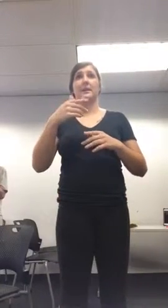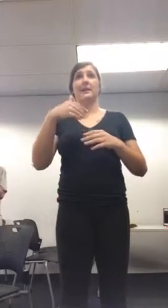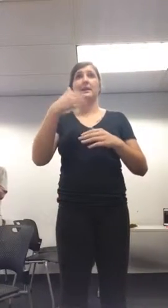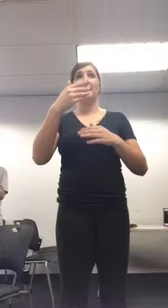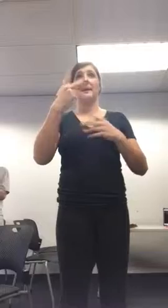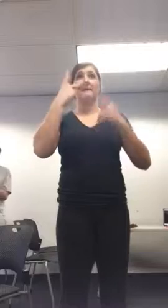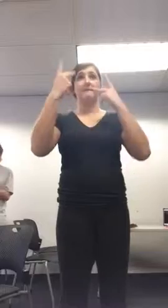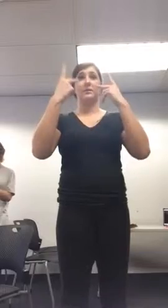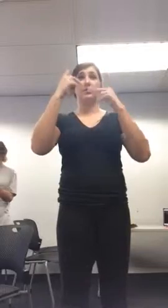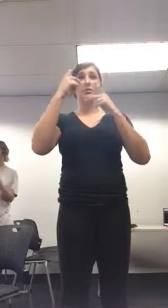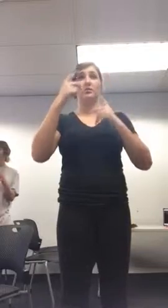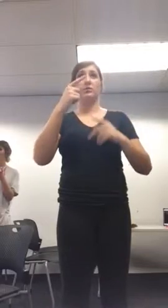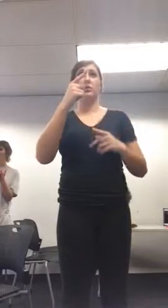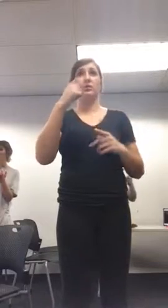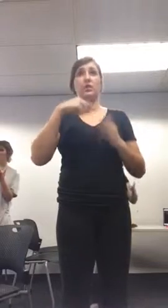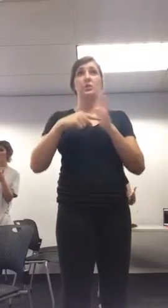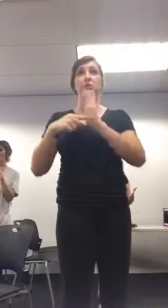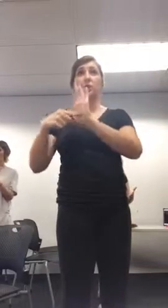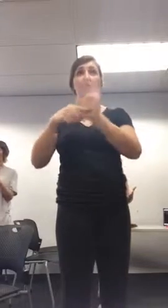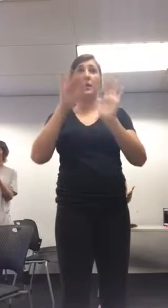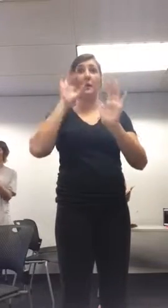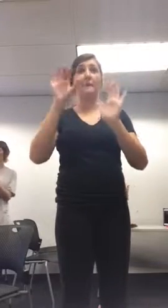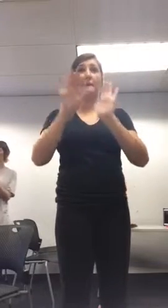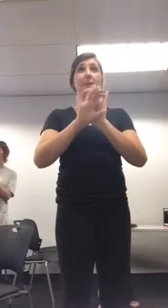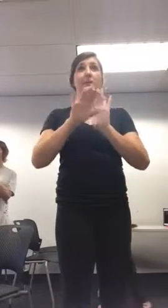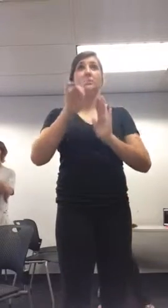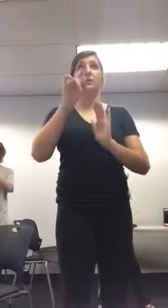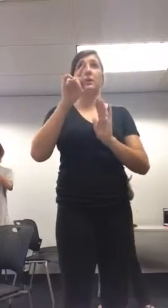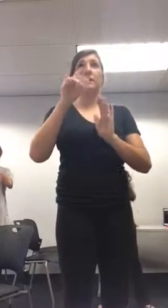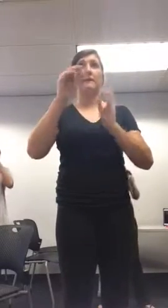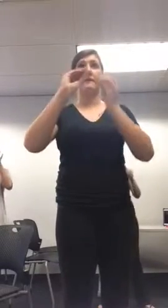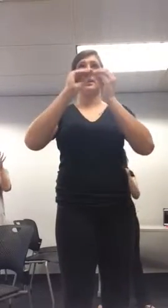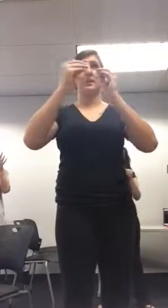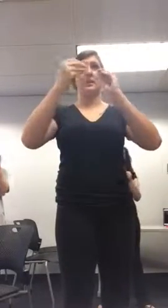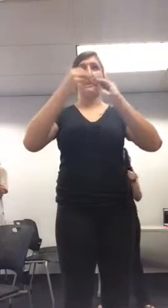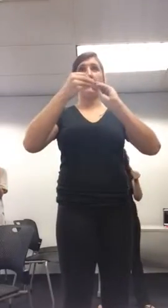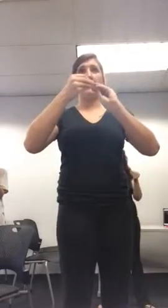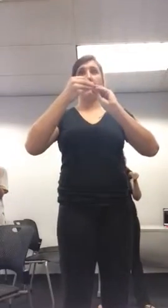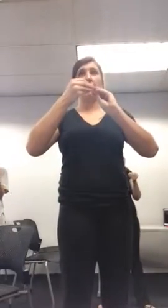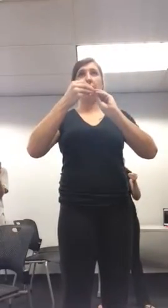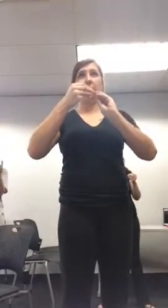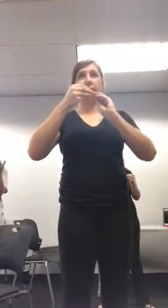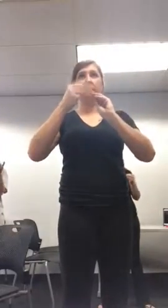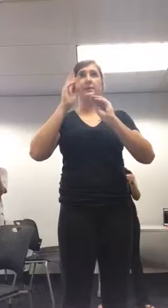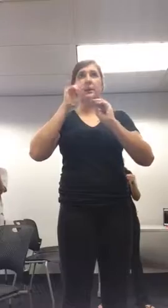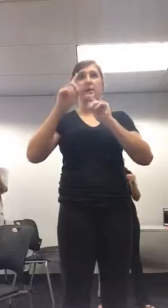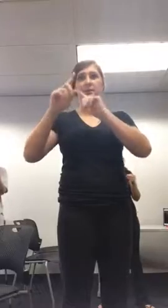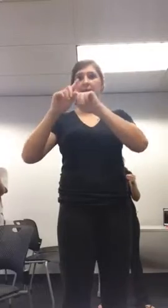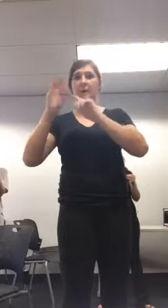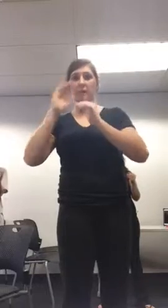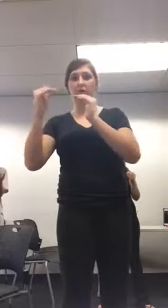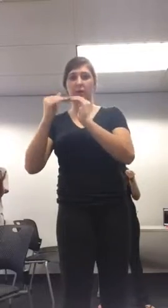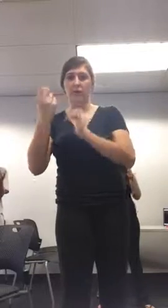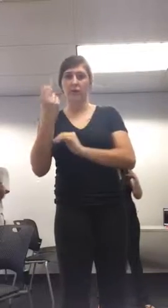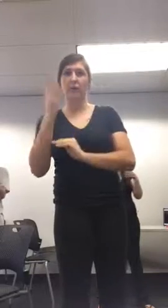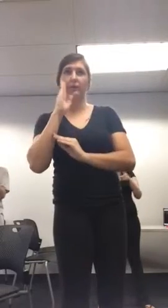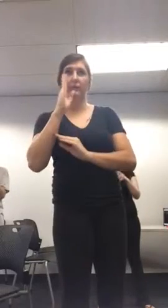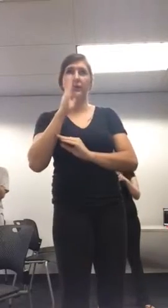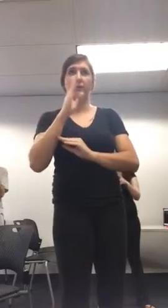you a physical representation of numbers that multiply to be 12. Here we have 3 rows of